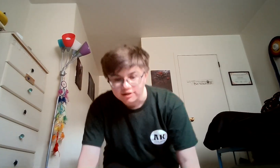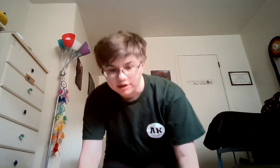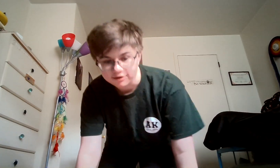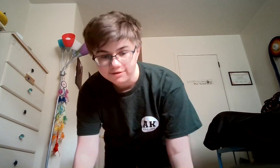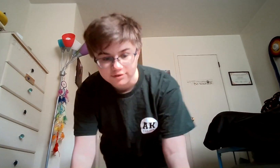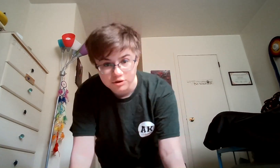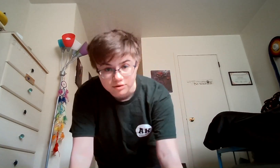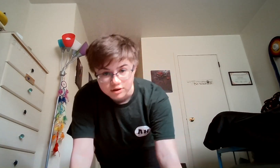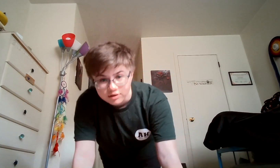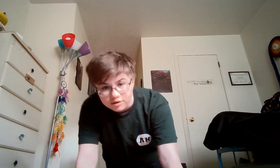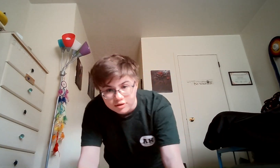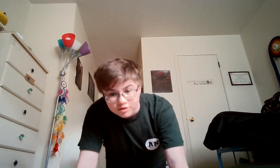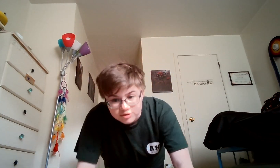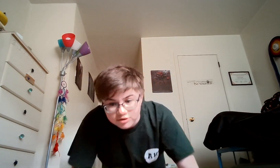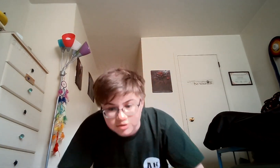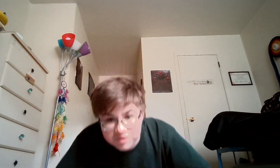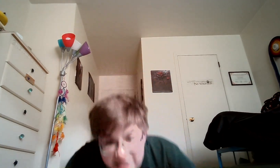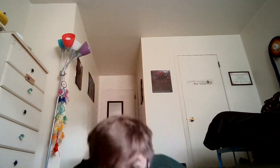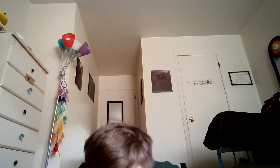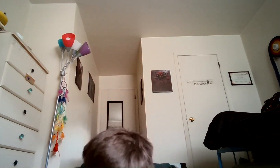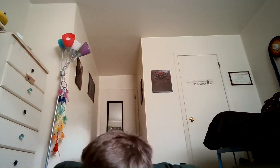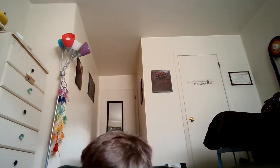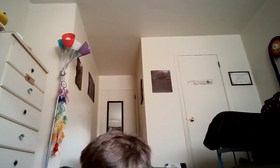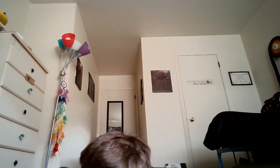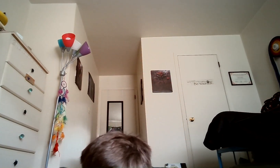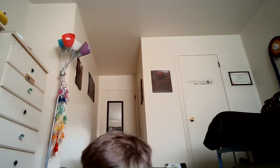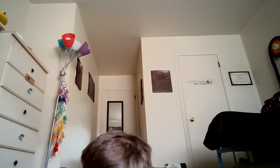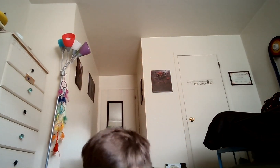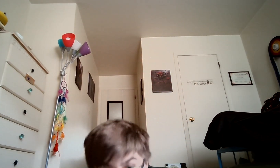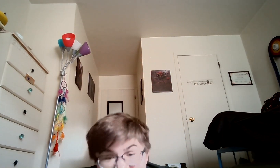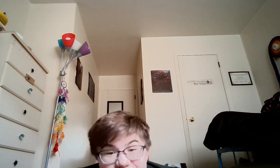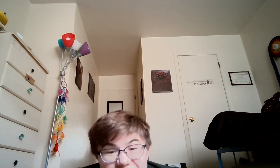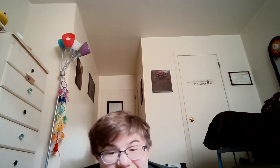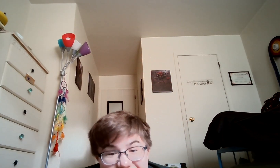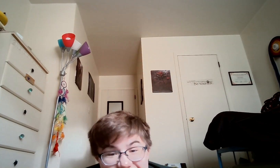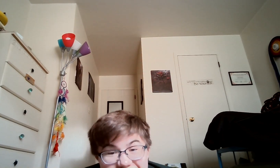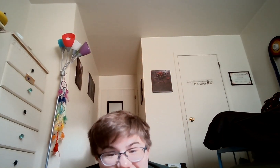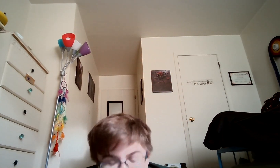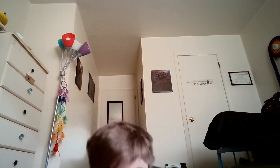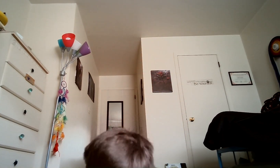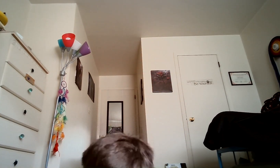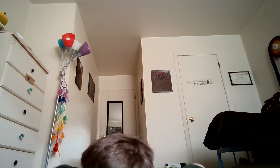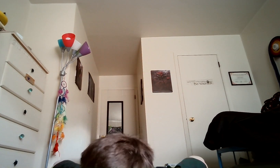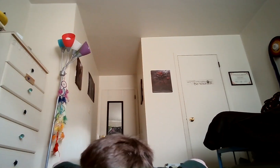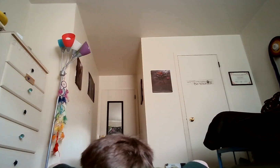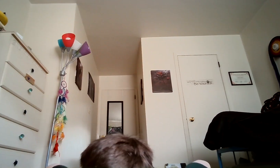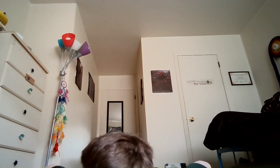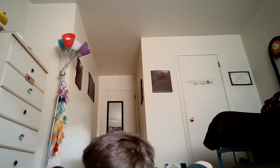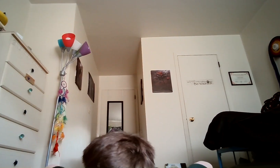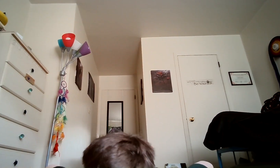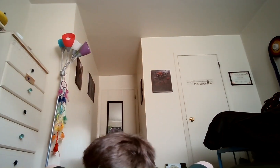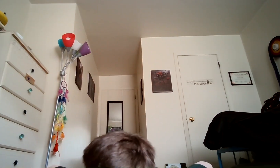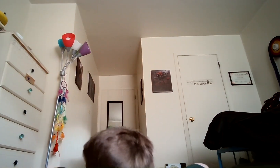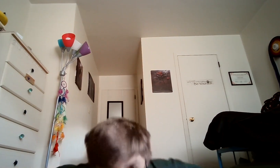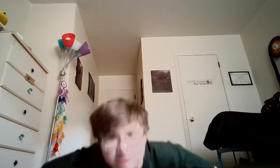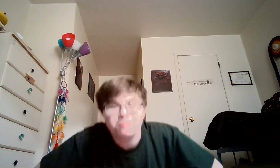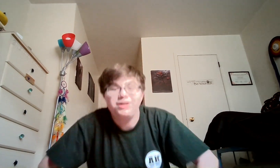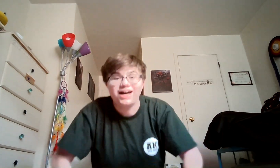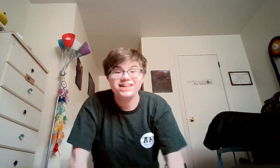on the floor. So it was like this. You can barely see me. Hi. And then you had to push up. But I